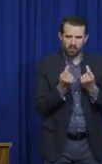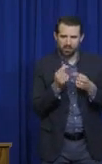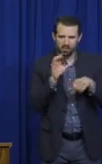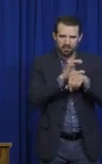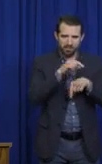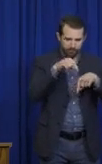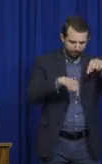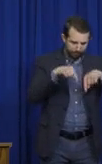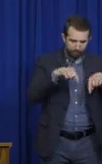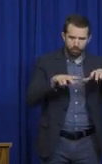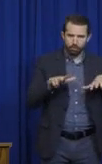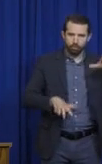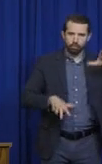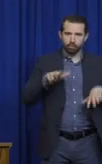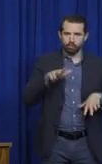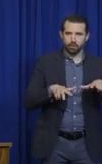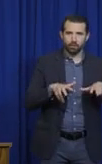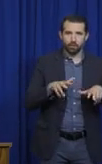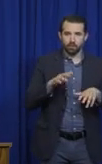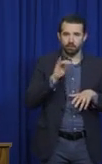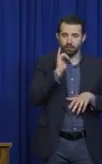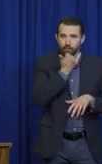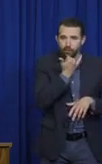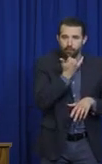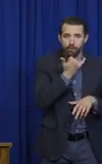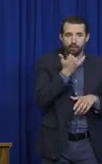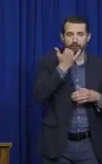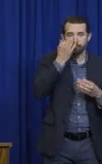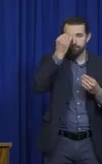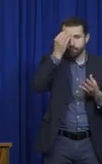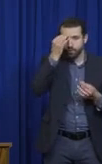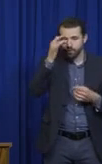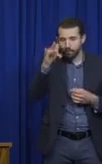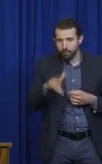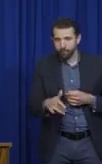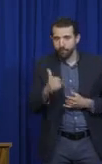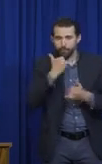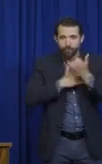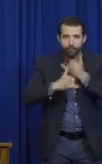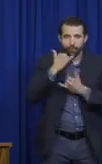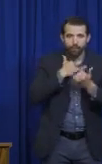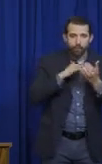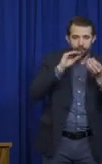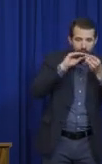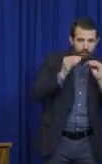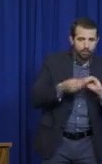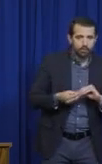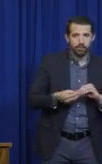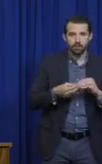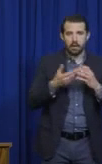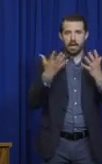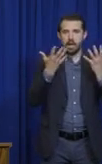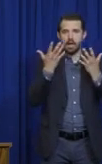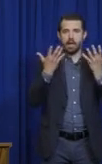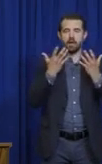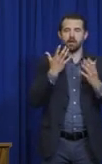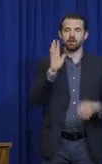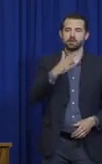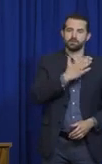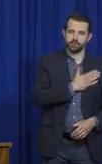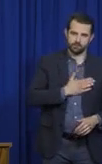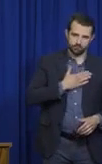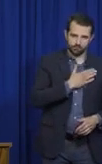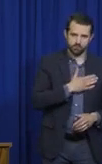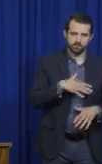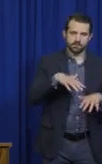they may hit incorrect numbers in there. So please just, you know, take your